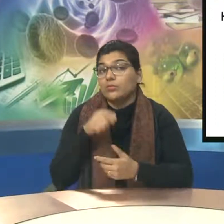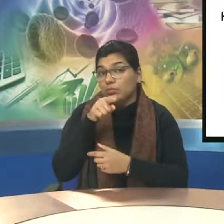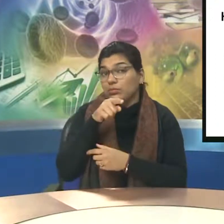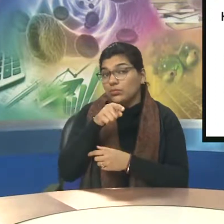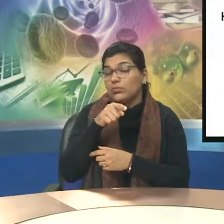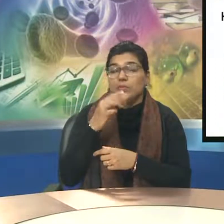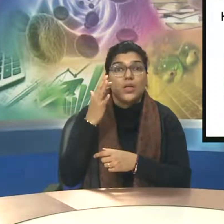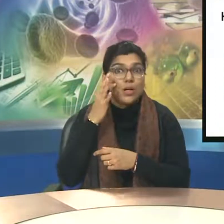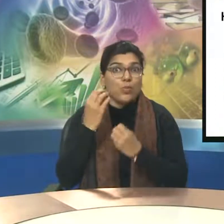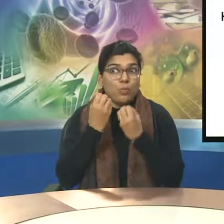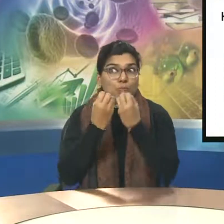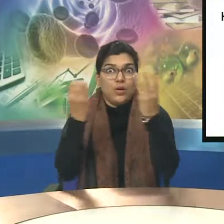Header